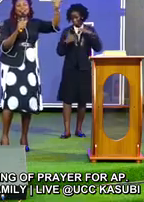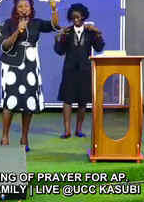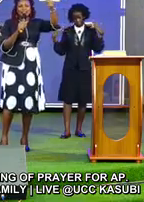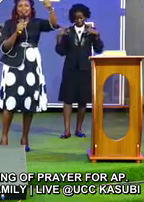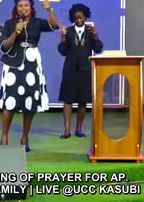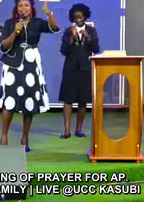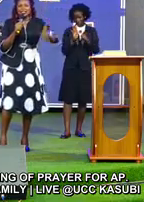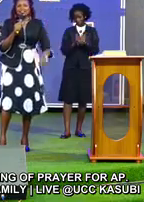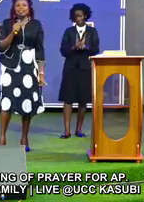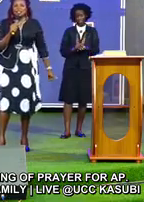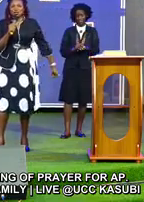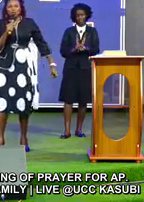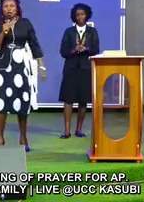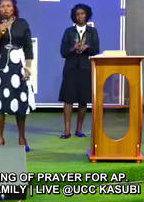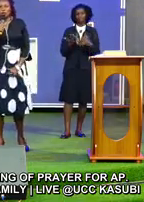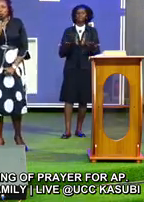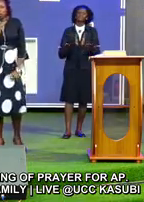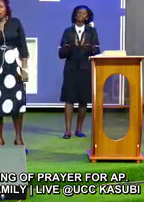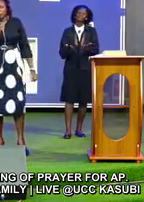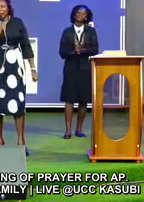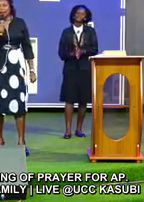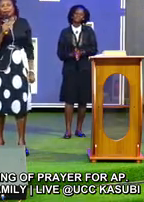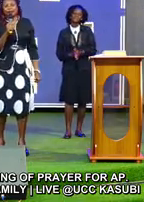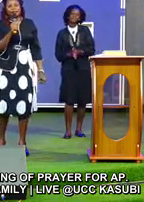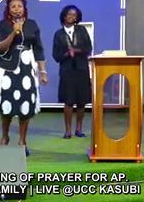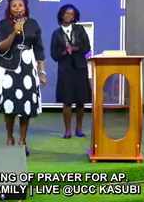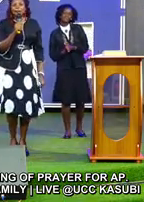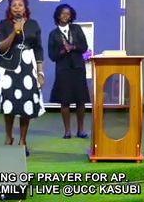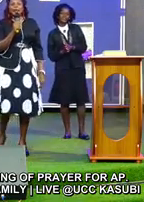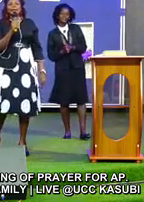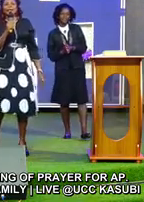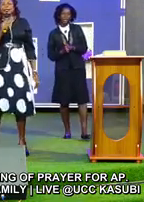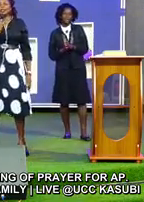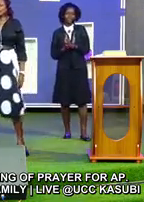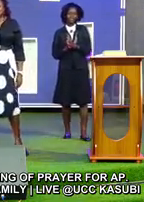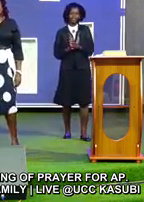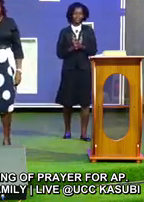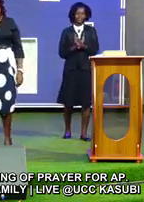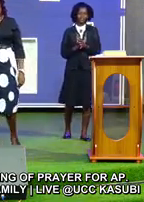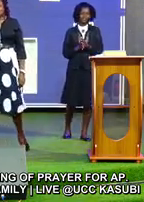yantiisa. Yita Yesu wali okuyamba. Amen.